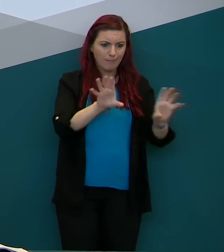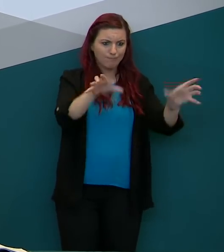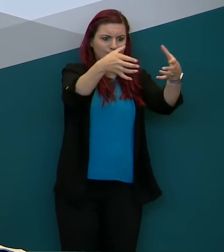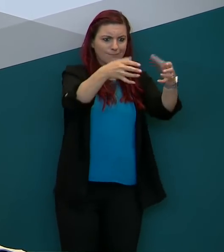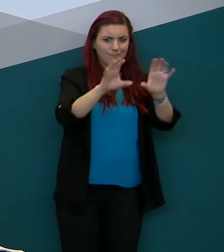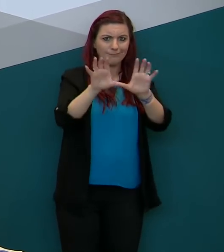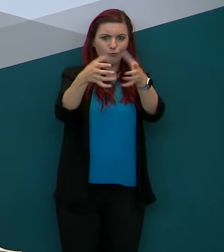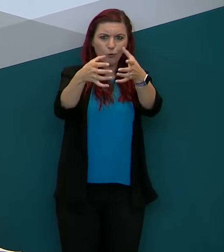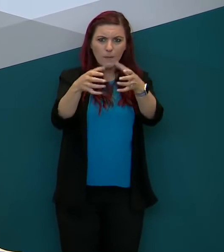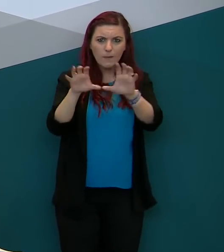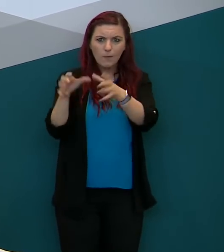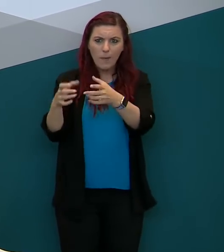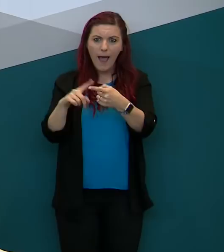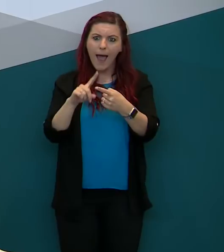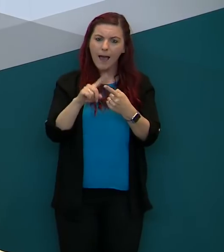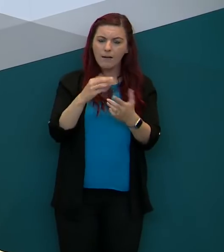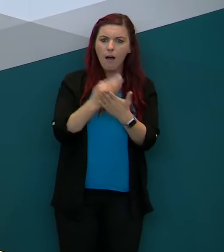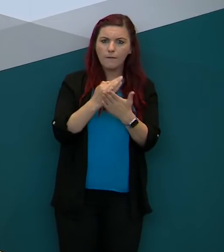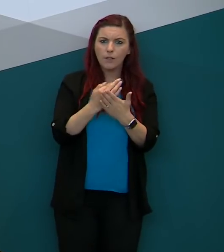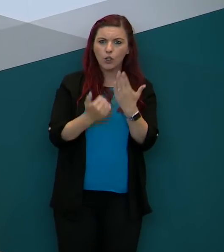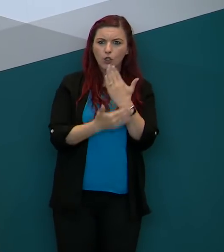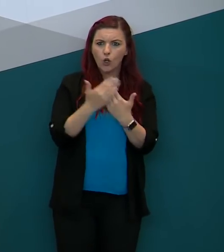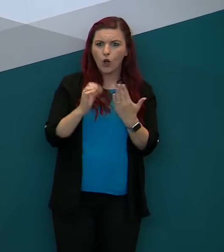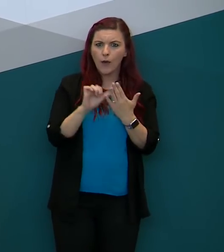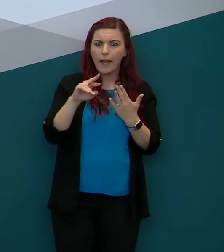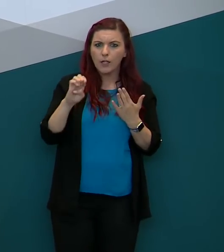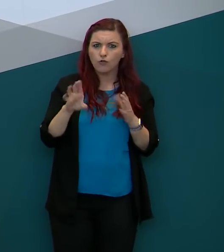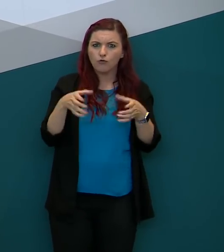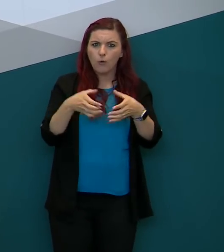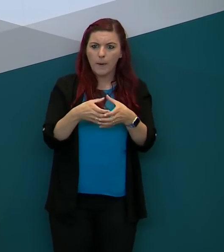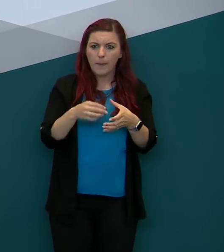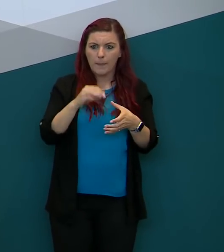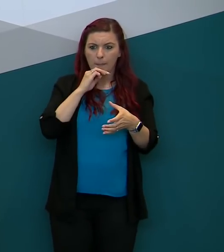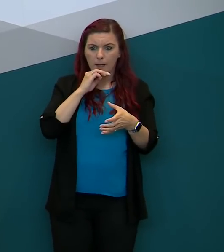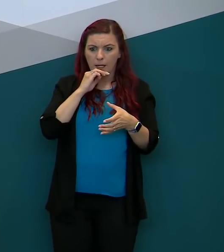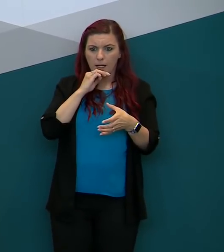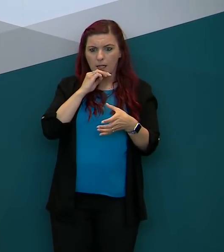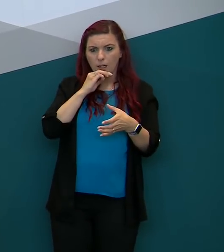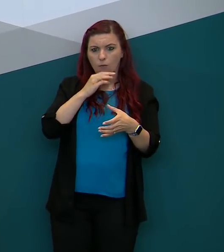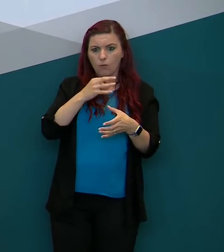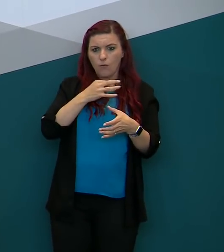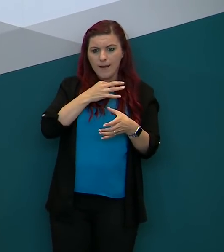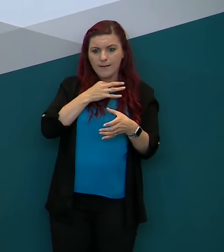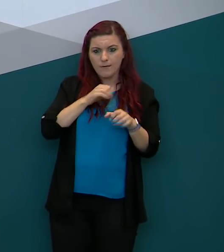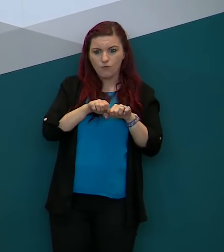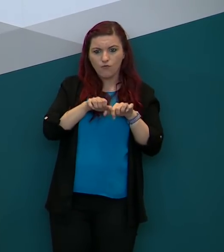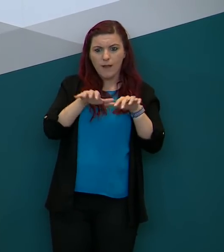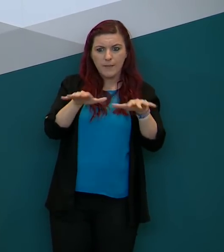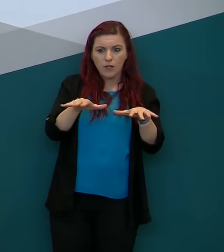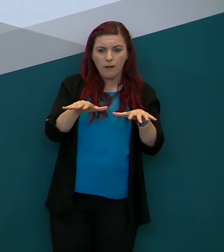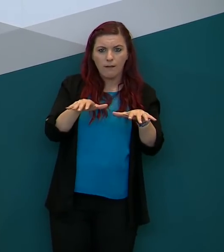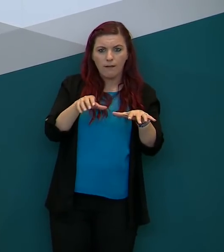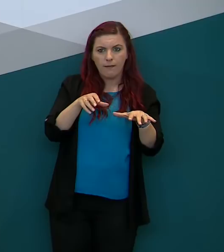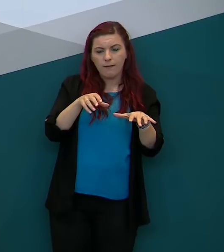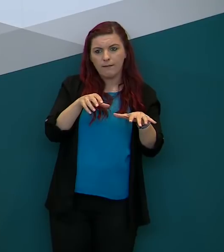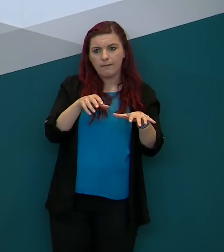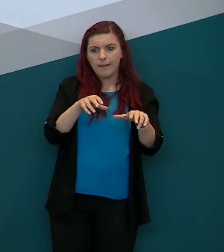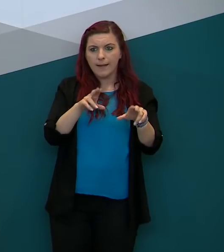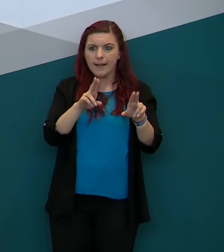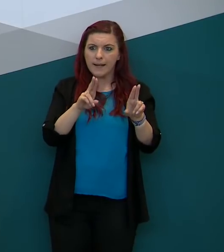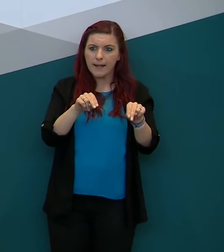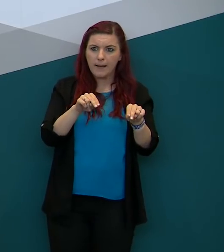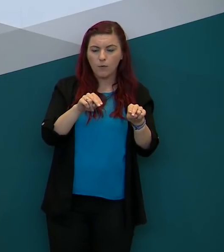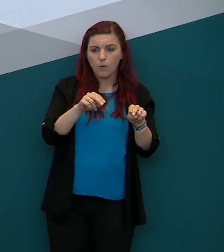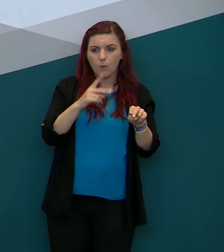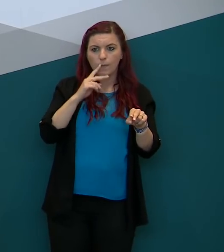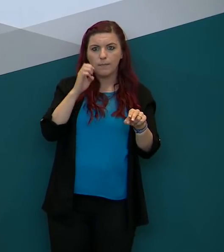albeit of people of a younger age group. While transmission is a risk, we know from the figures of hospitalisation that the hospitalisation figures are much